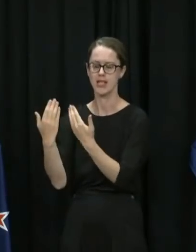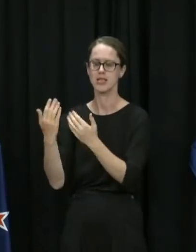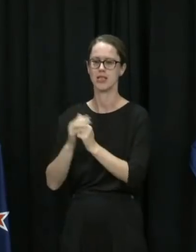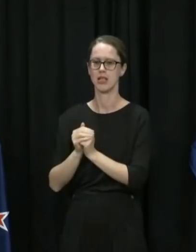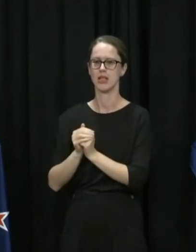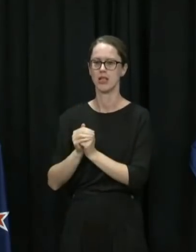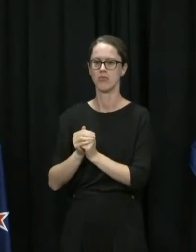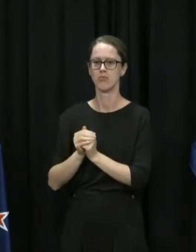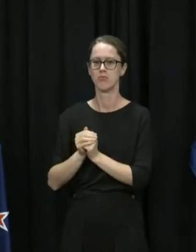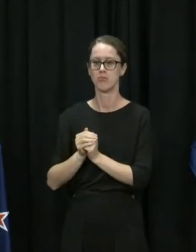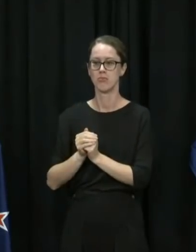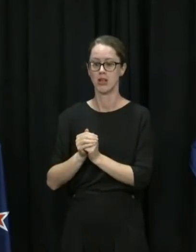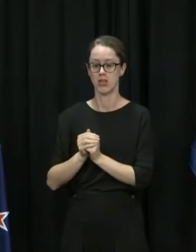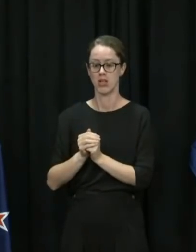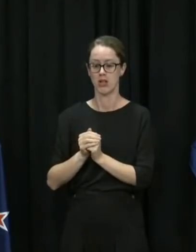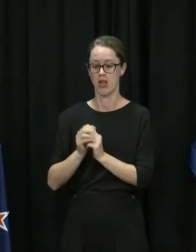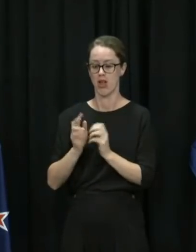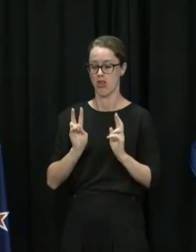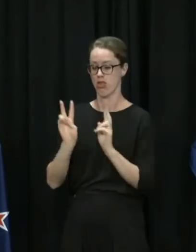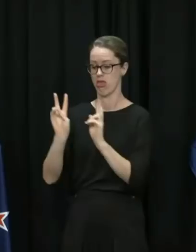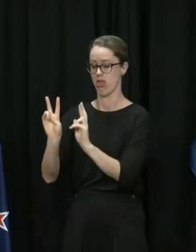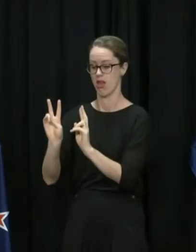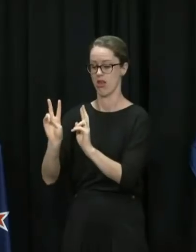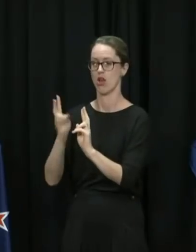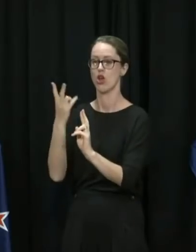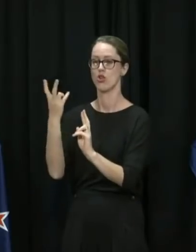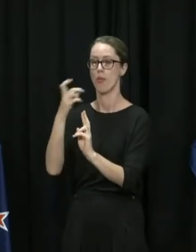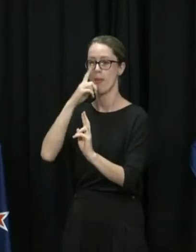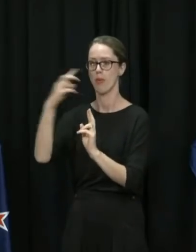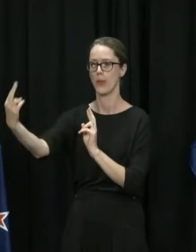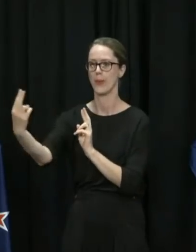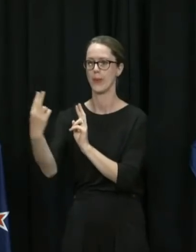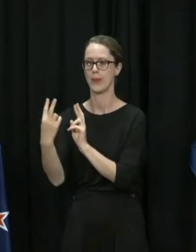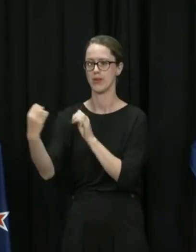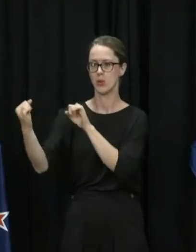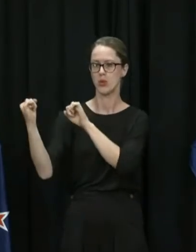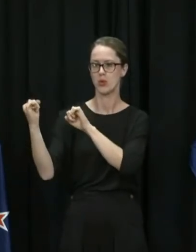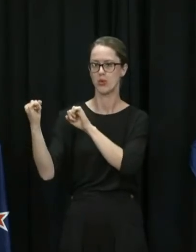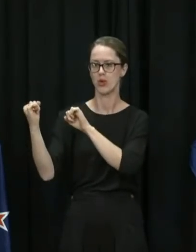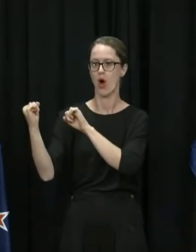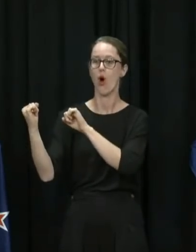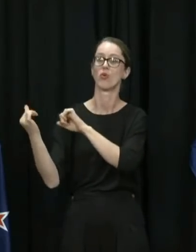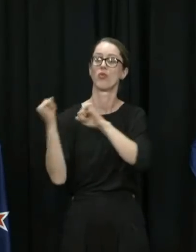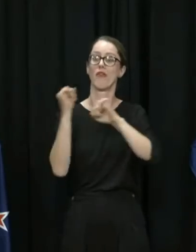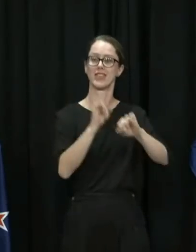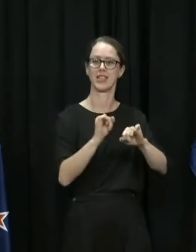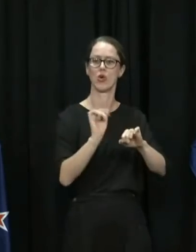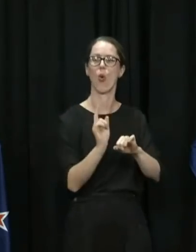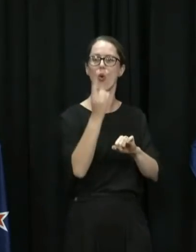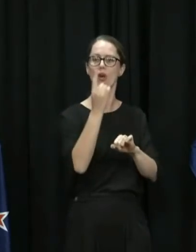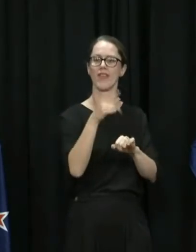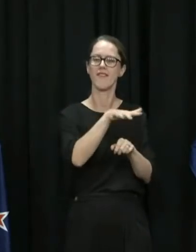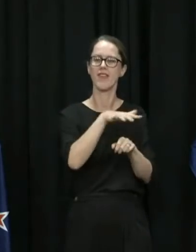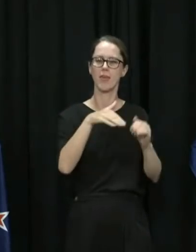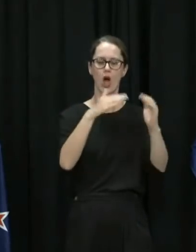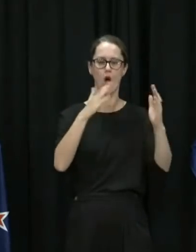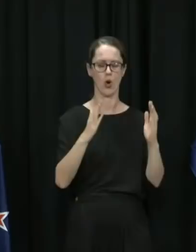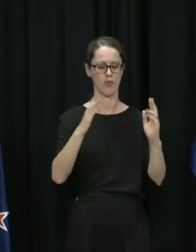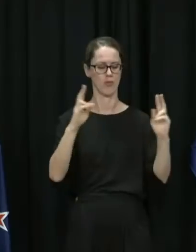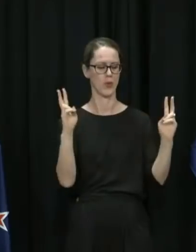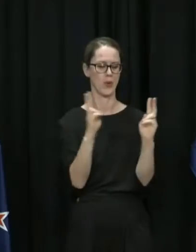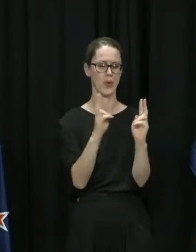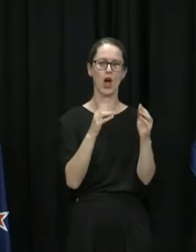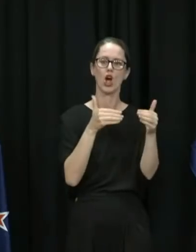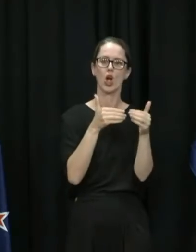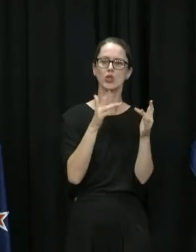There were also 2 other close contacts, family members who visited the family home last Wednesday. Again, as close contacts,